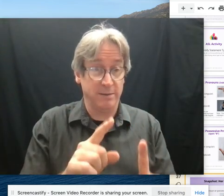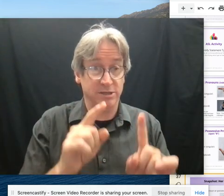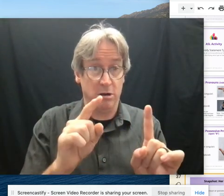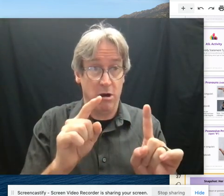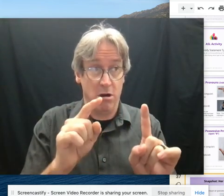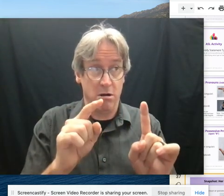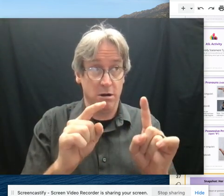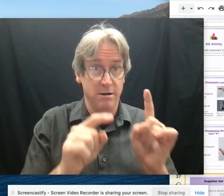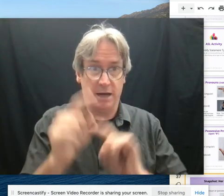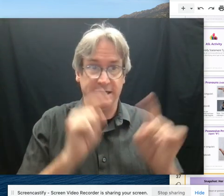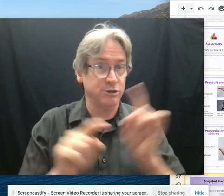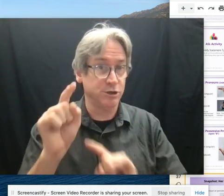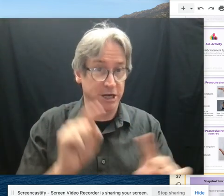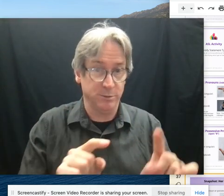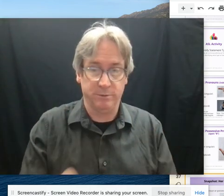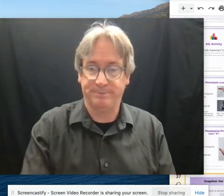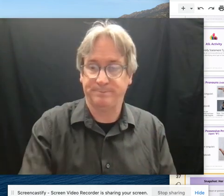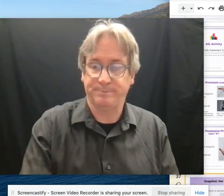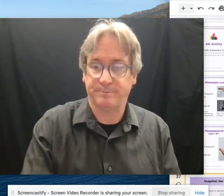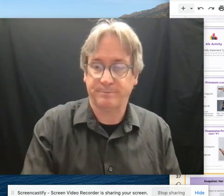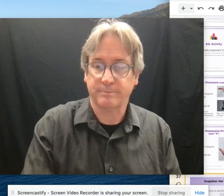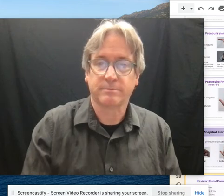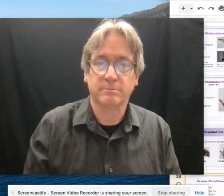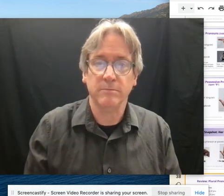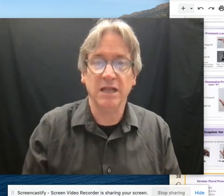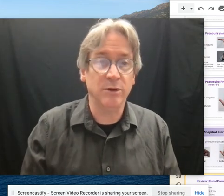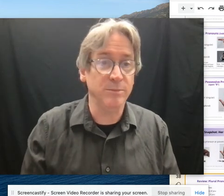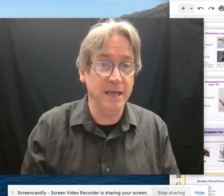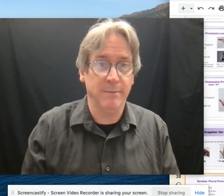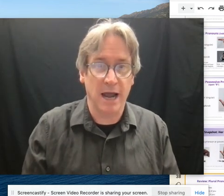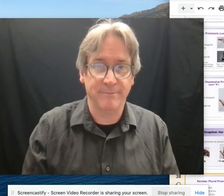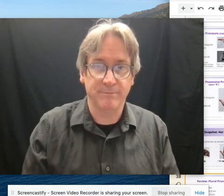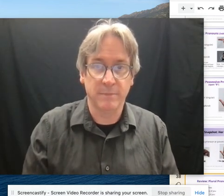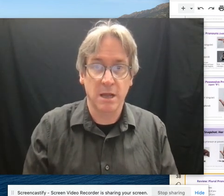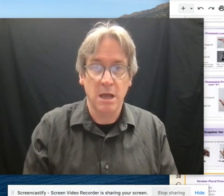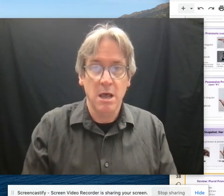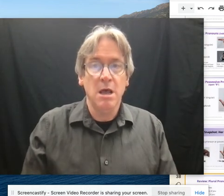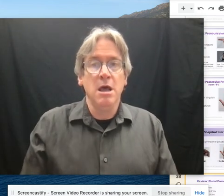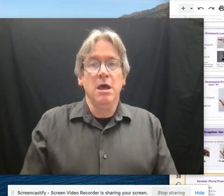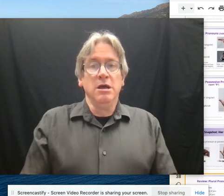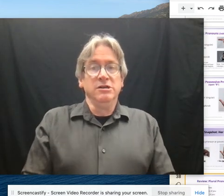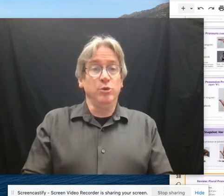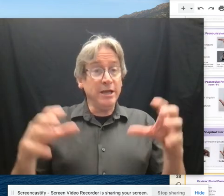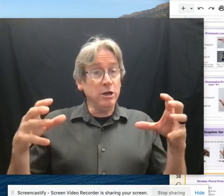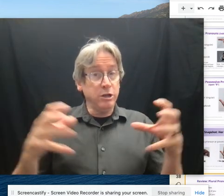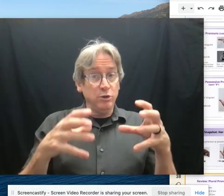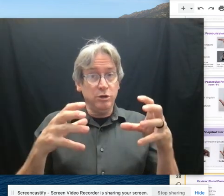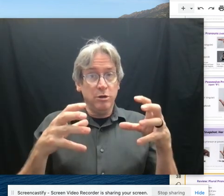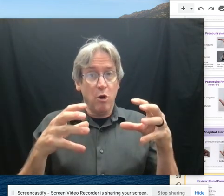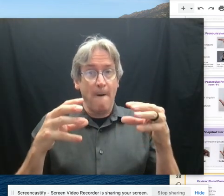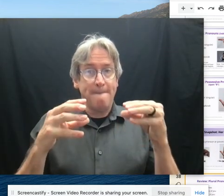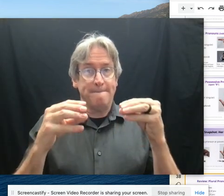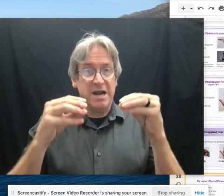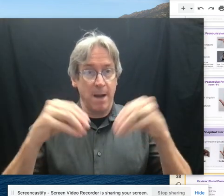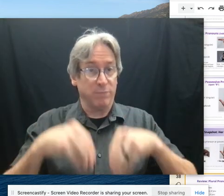hand shapes are not interchangeable, like with me and my. So we can